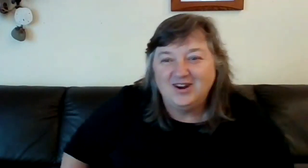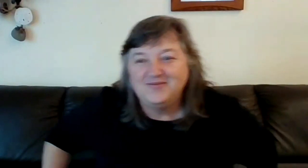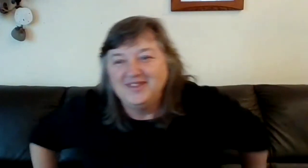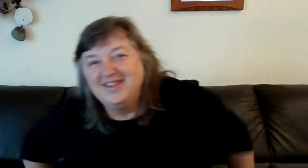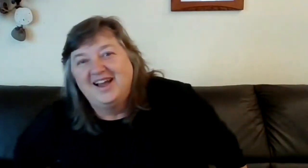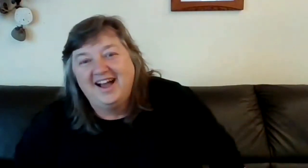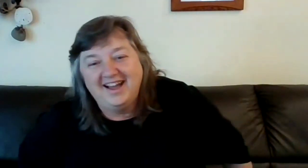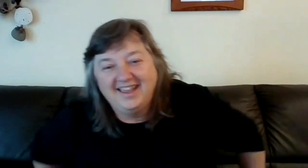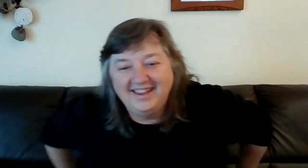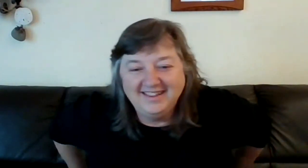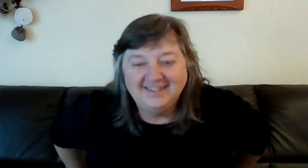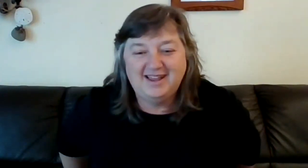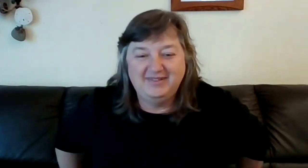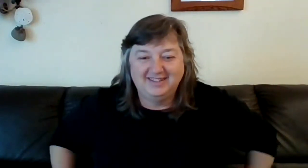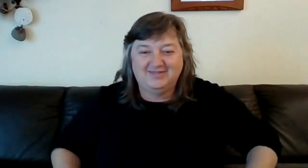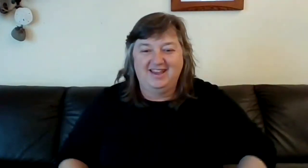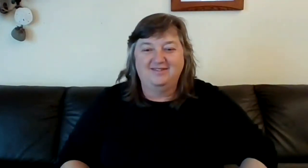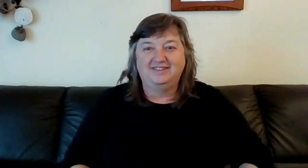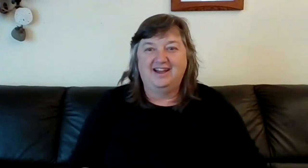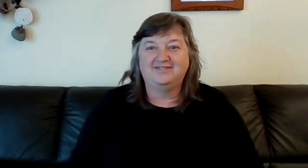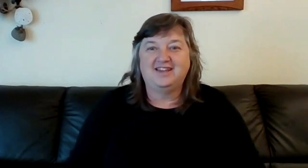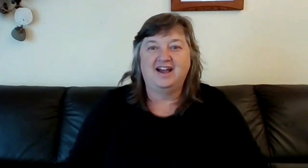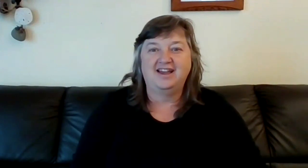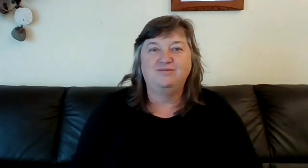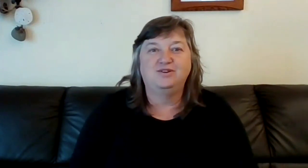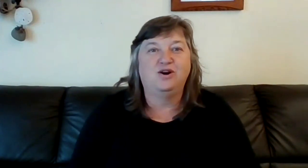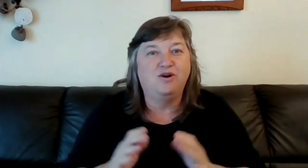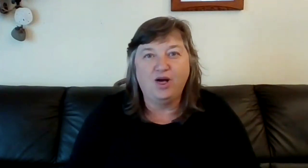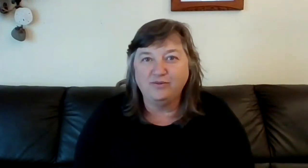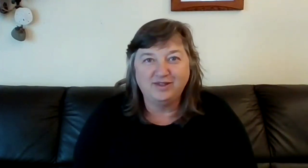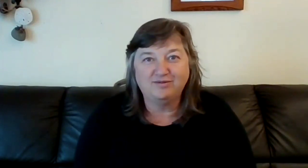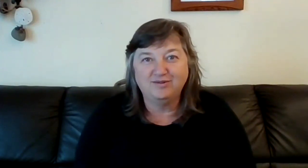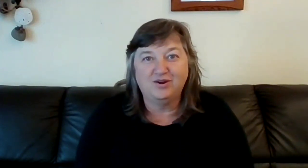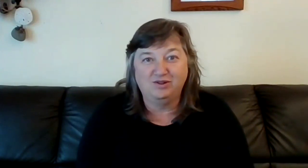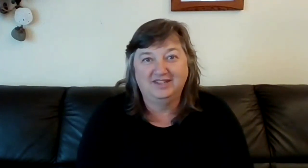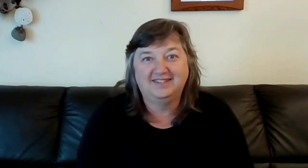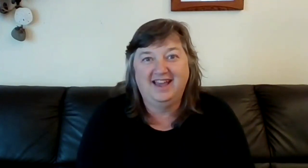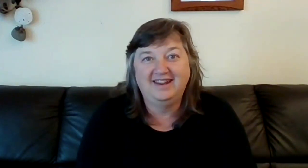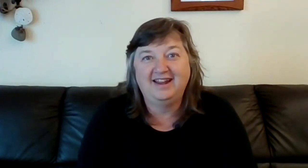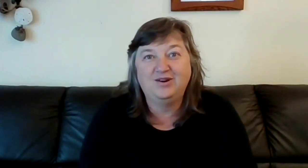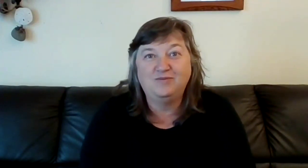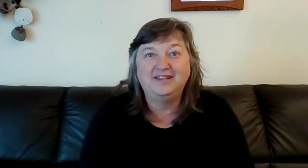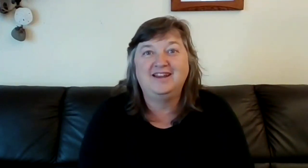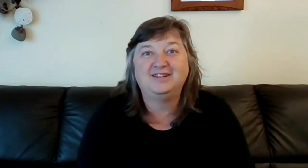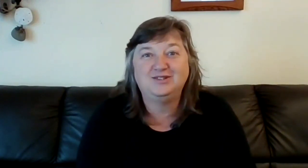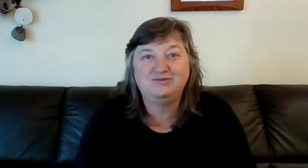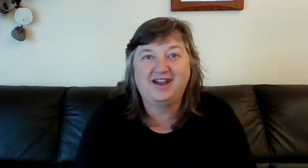So in the 10 minutes we have left, I will go all the way through the whole list again, and hopefully not too